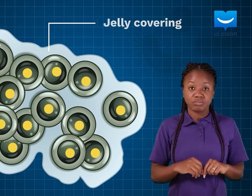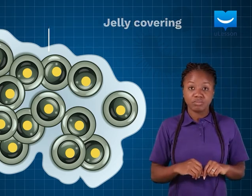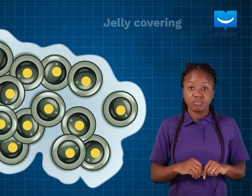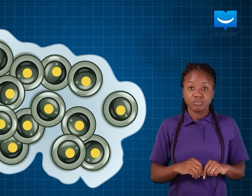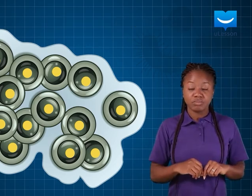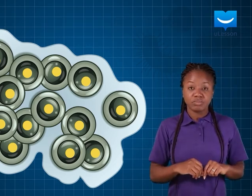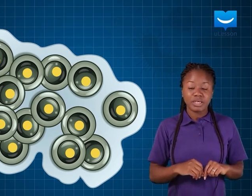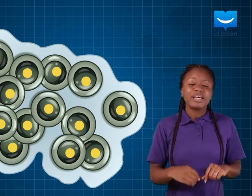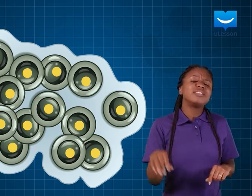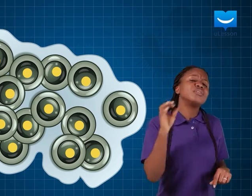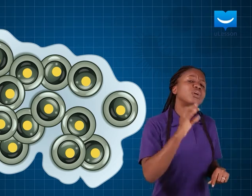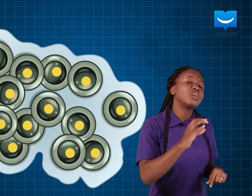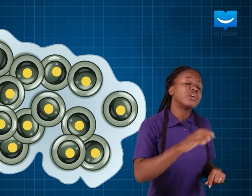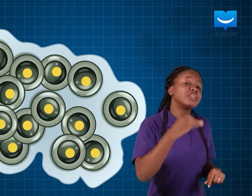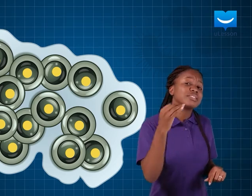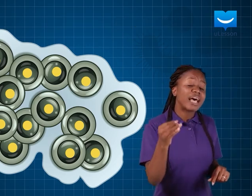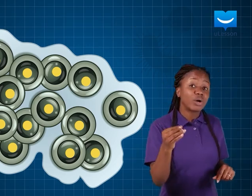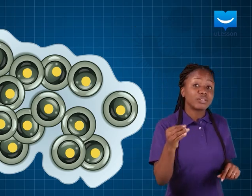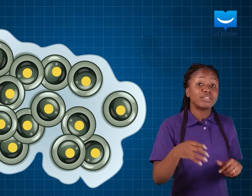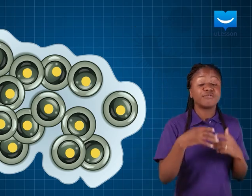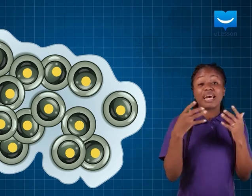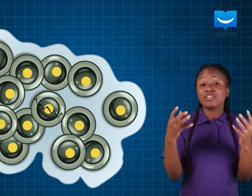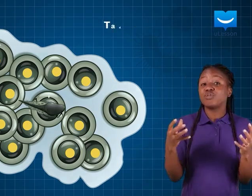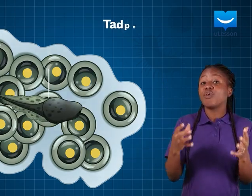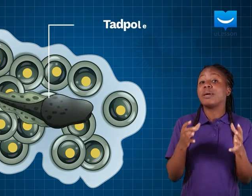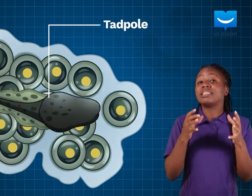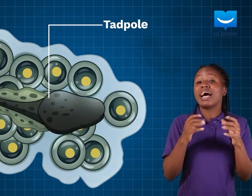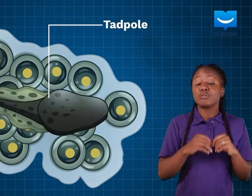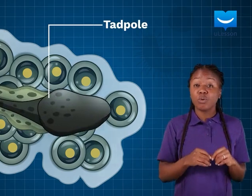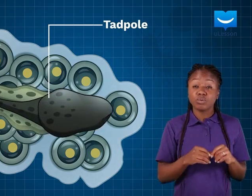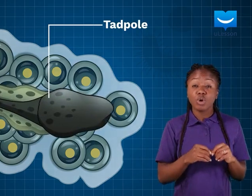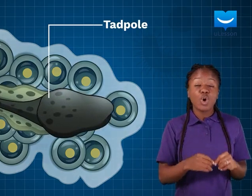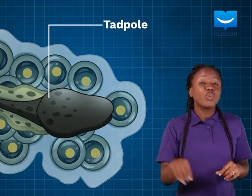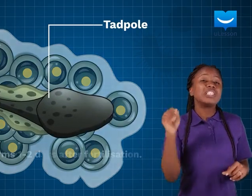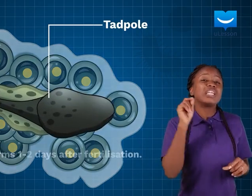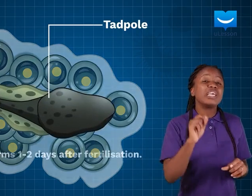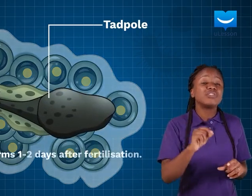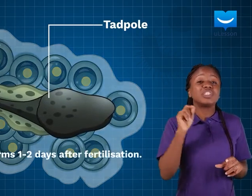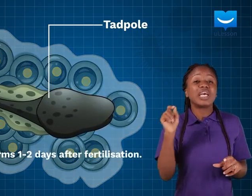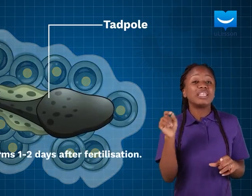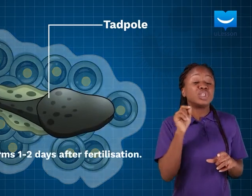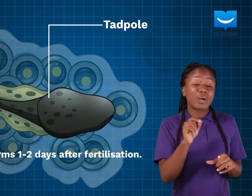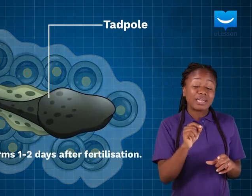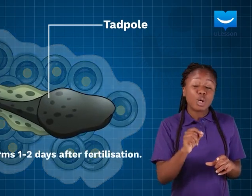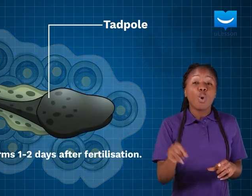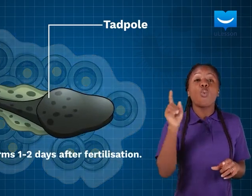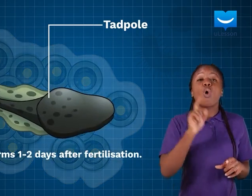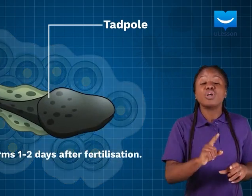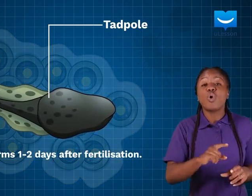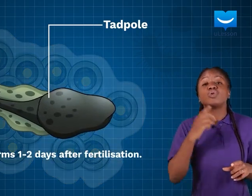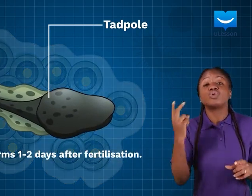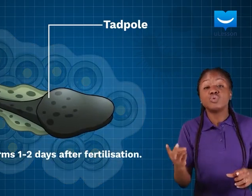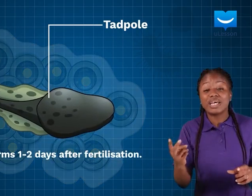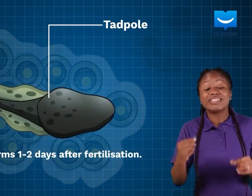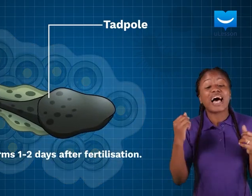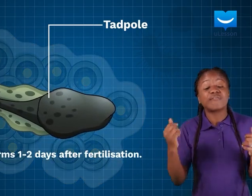out. The nucleus of the zygote divides to form a tadpole, which leaves the jelly strand 1